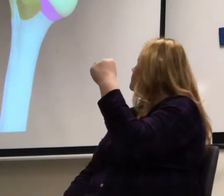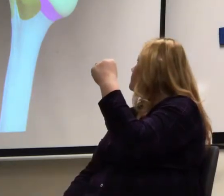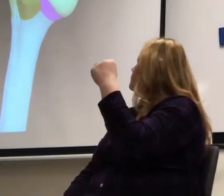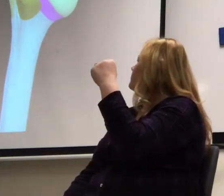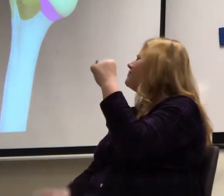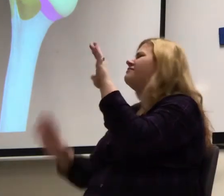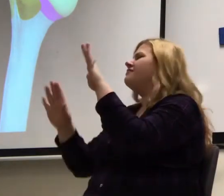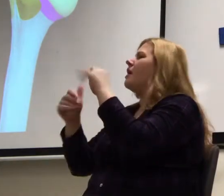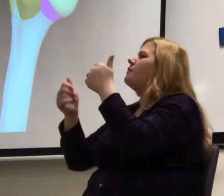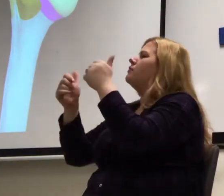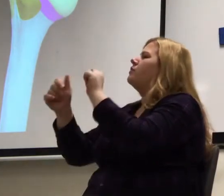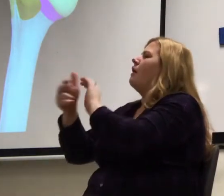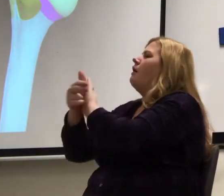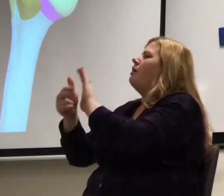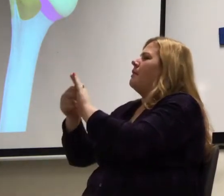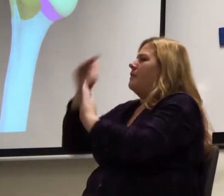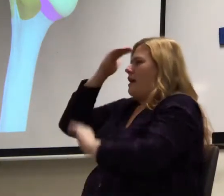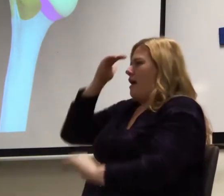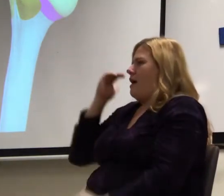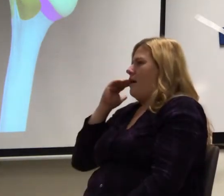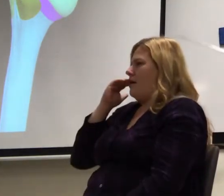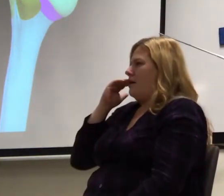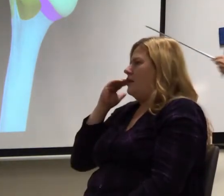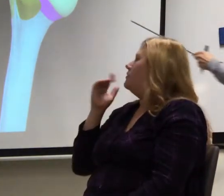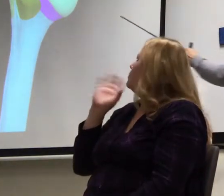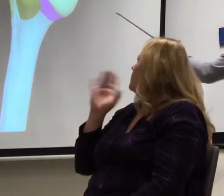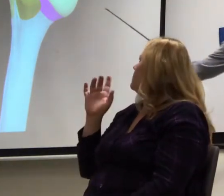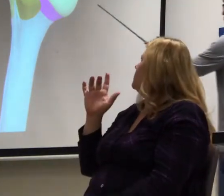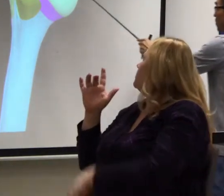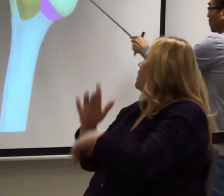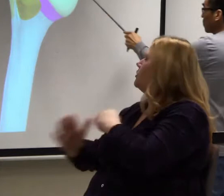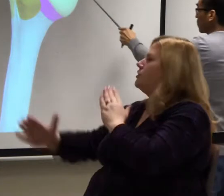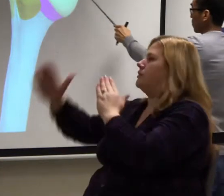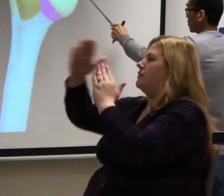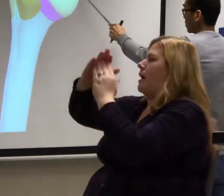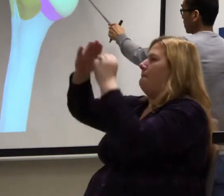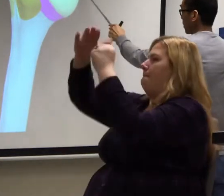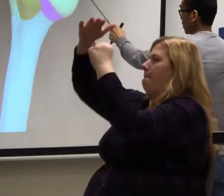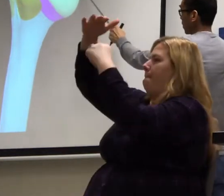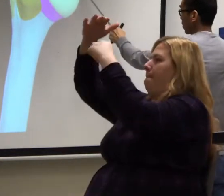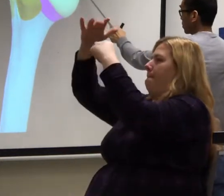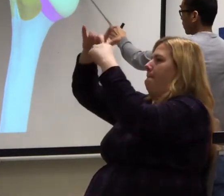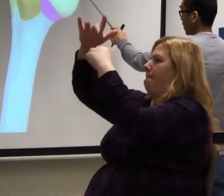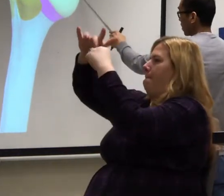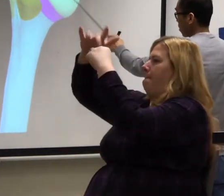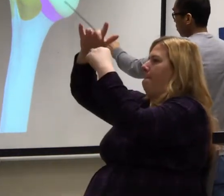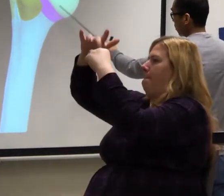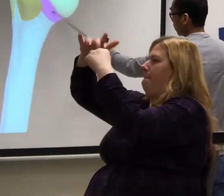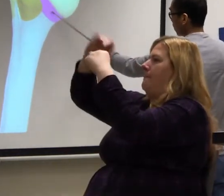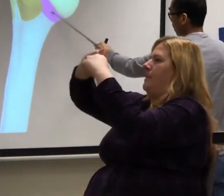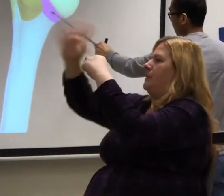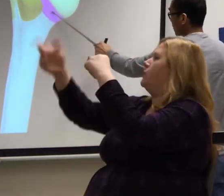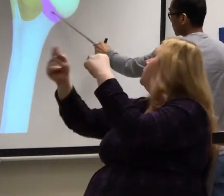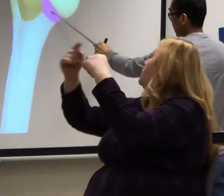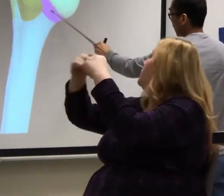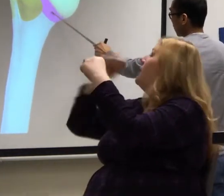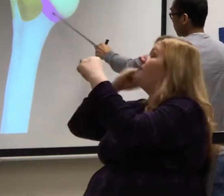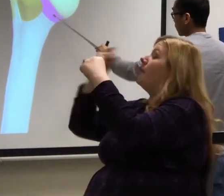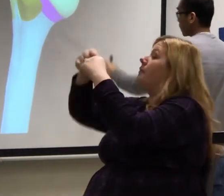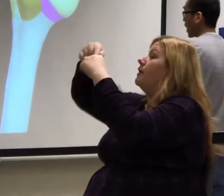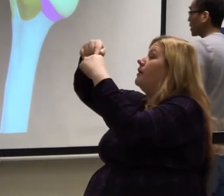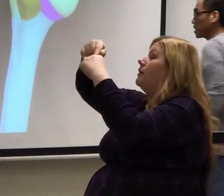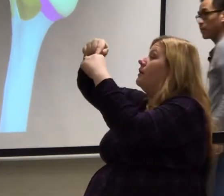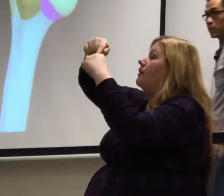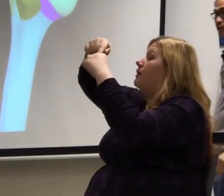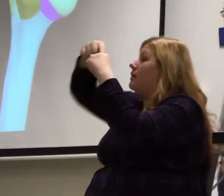going to try to label the head, I'll put it right on close to the top. So to be clear. So if I go on that side, I'm